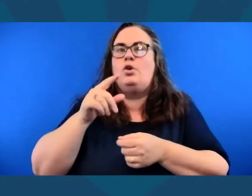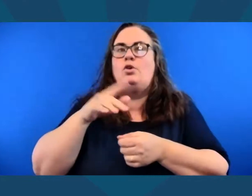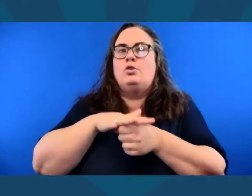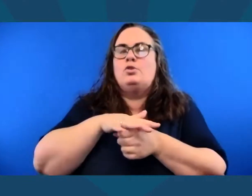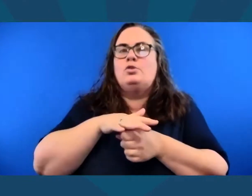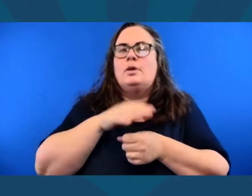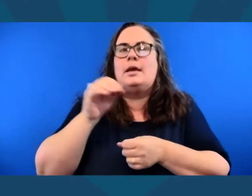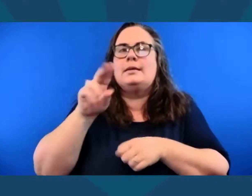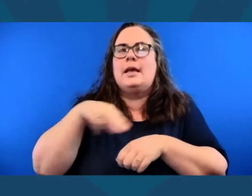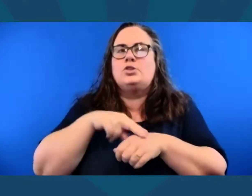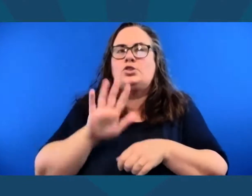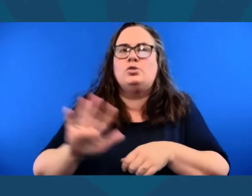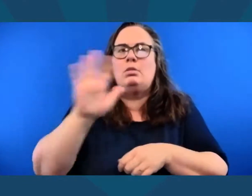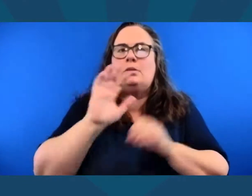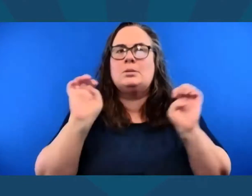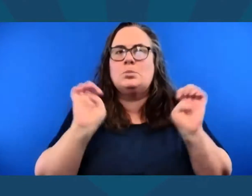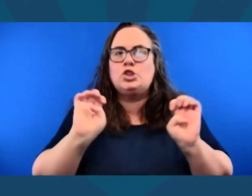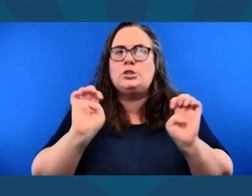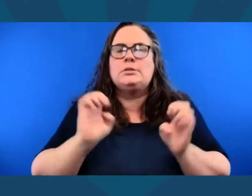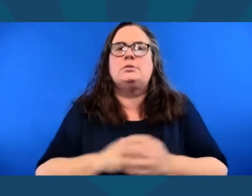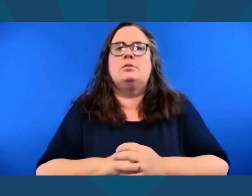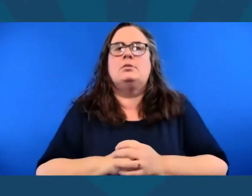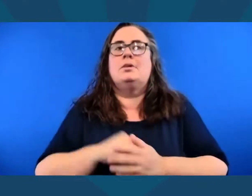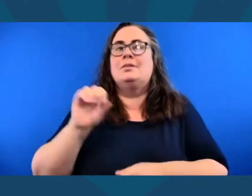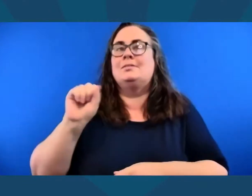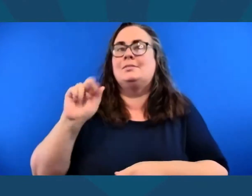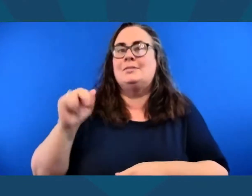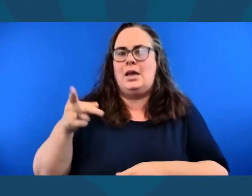regional and national emergencies.